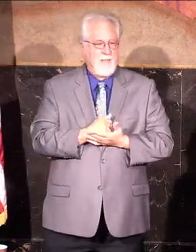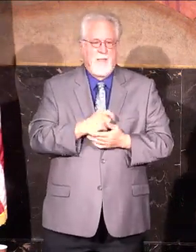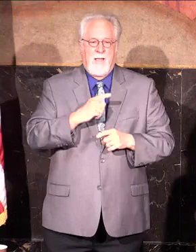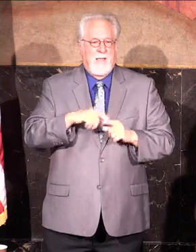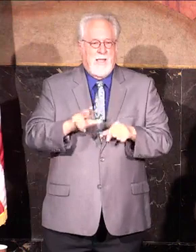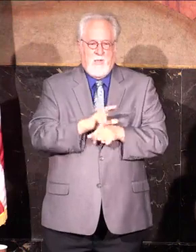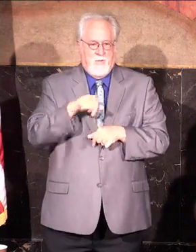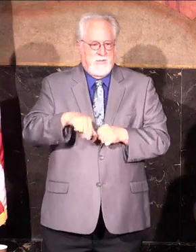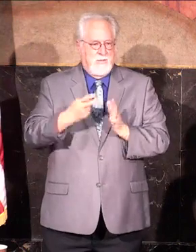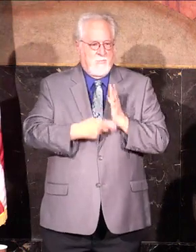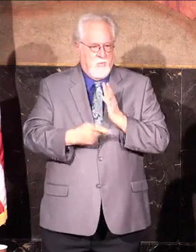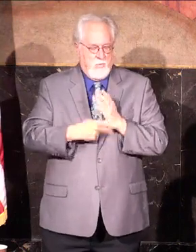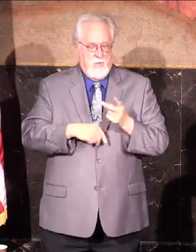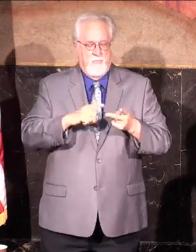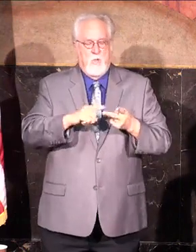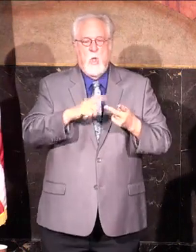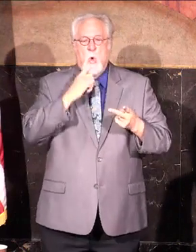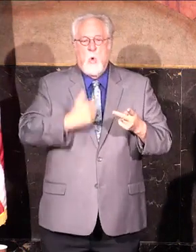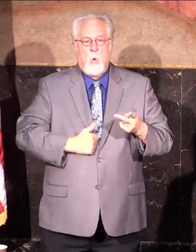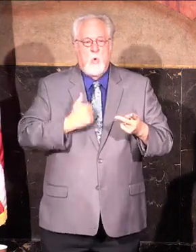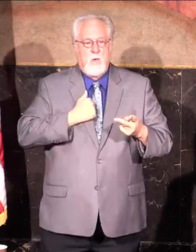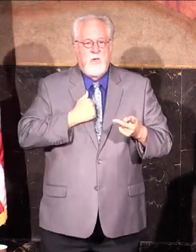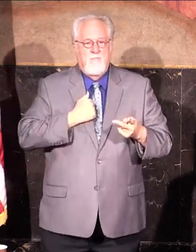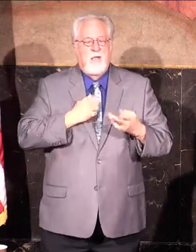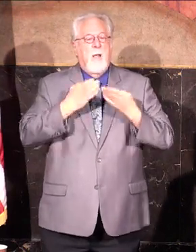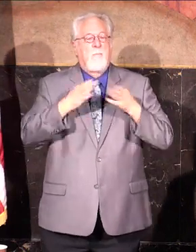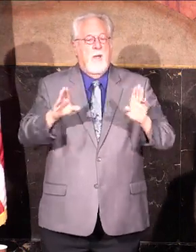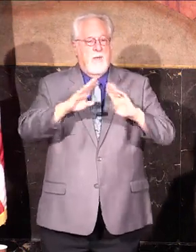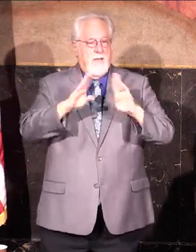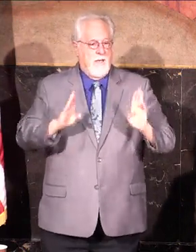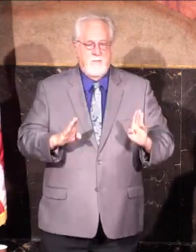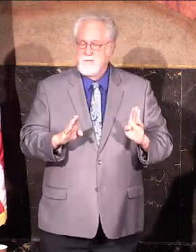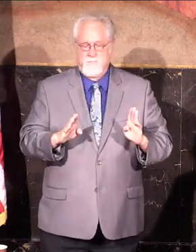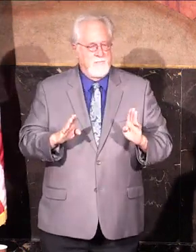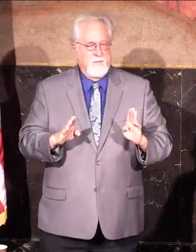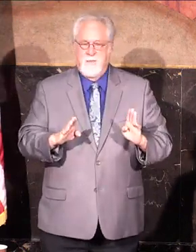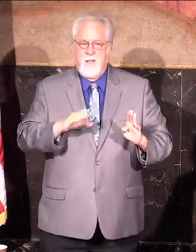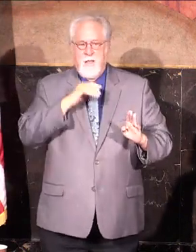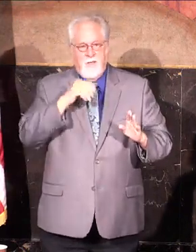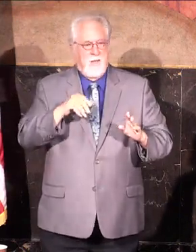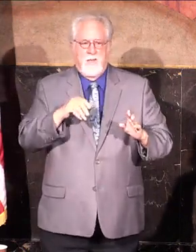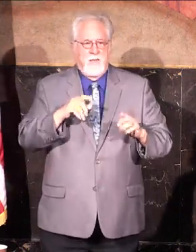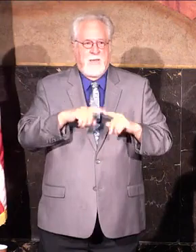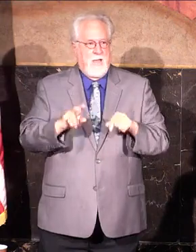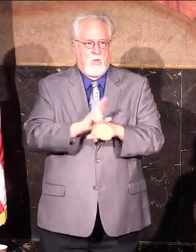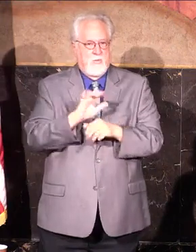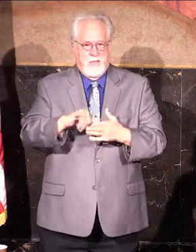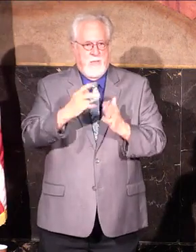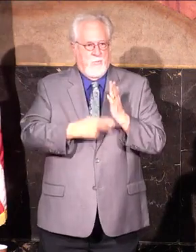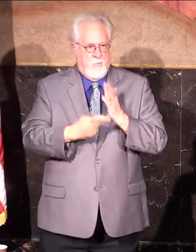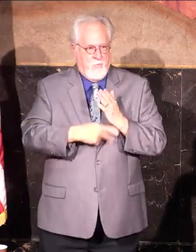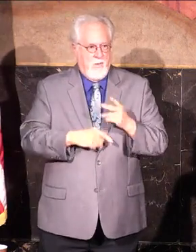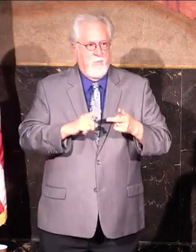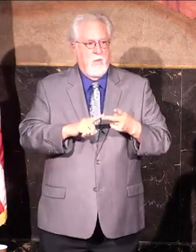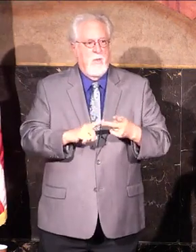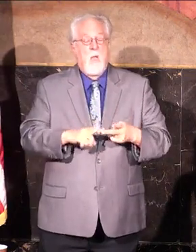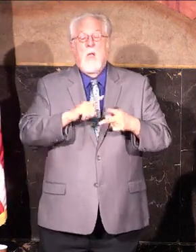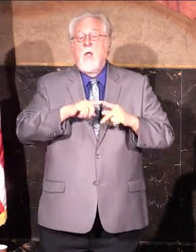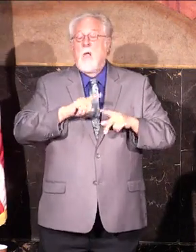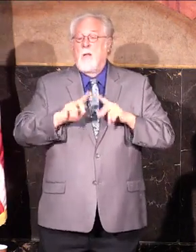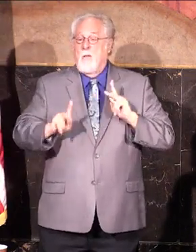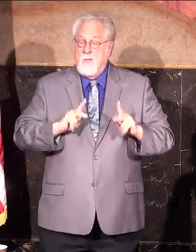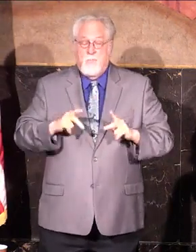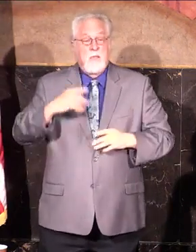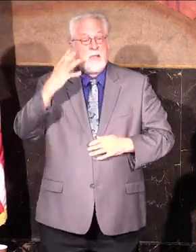to this program. Individuals who are living in public housing will not be applicable to this program. But individuals who